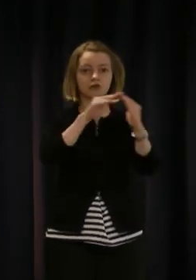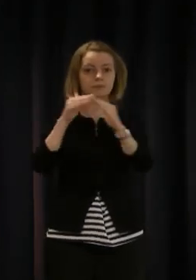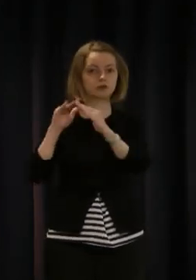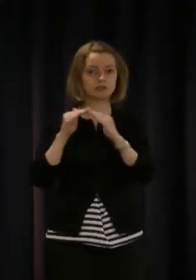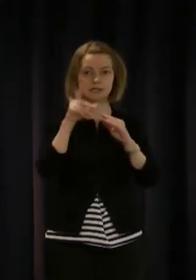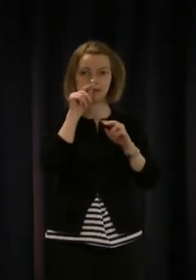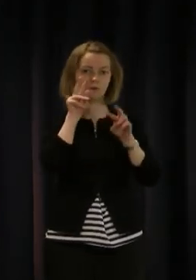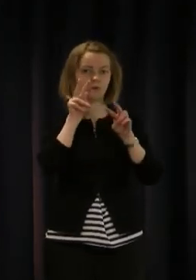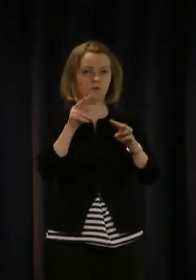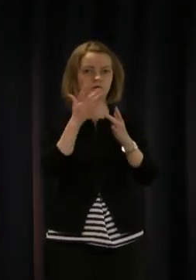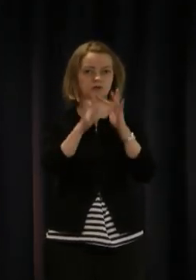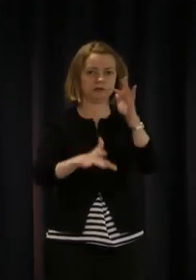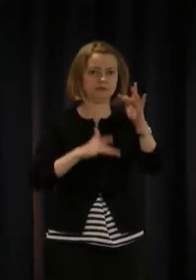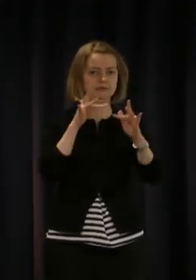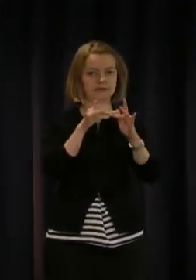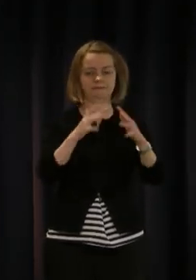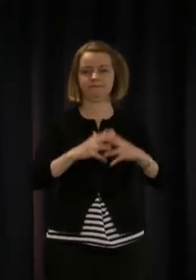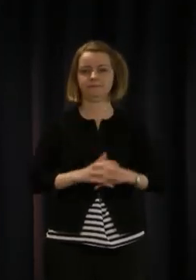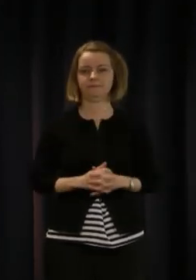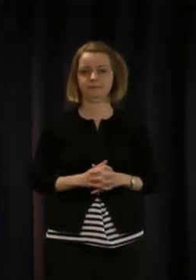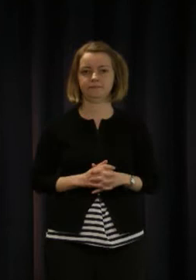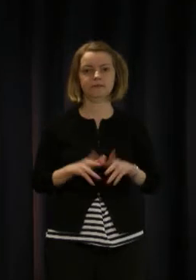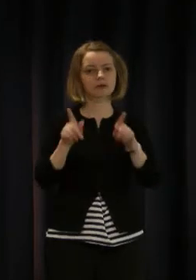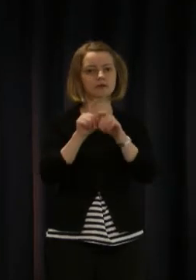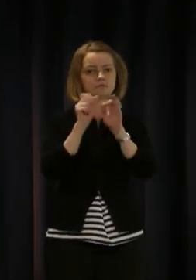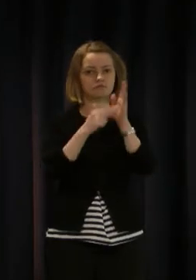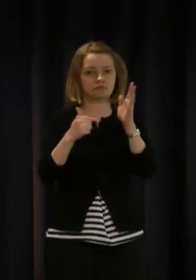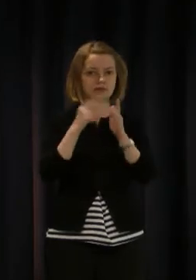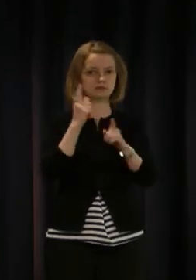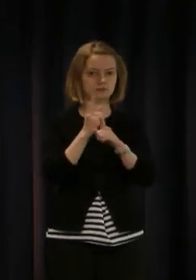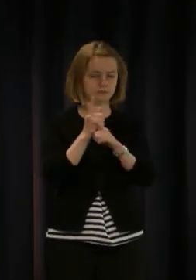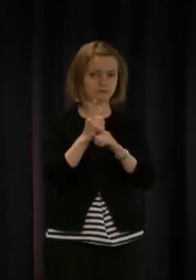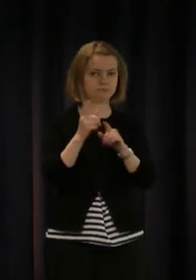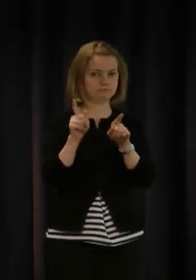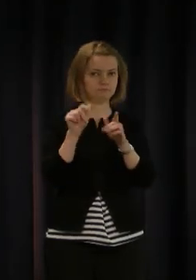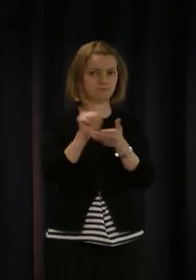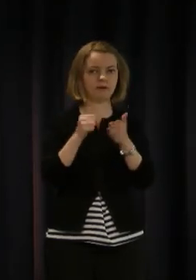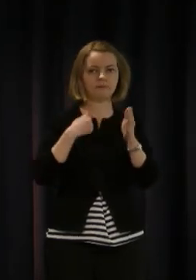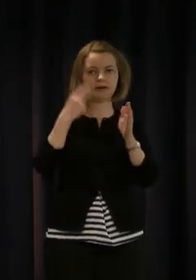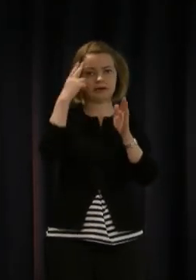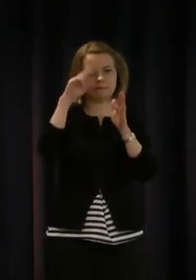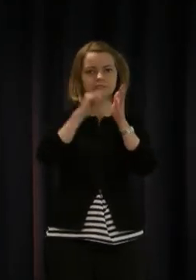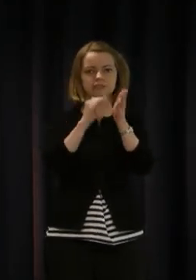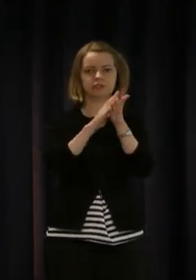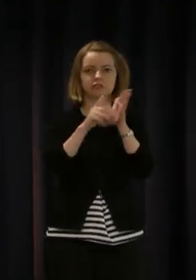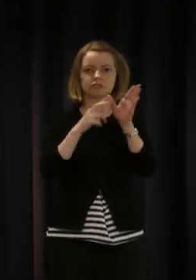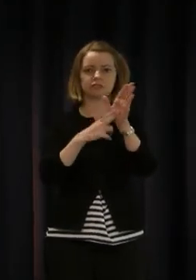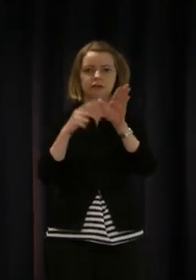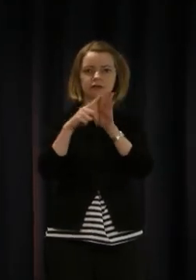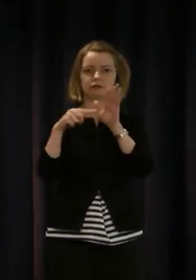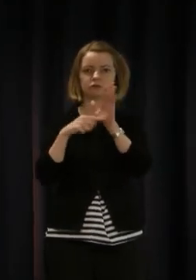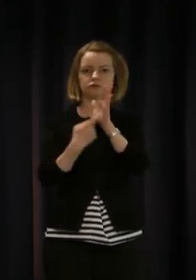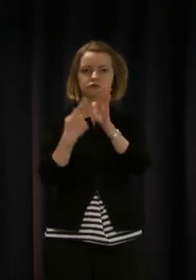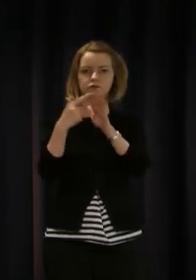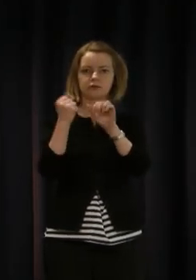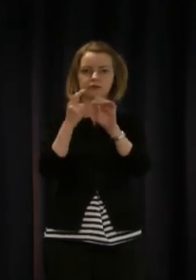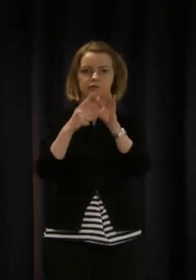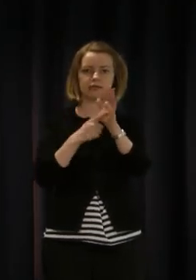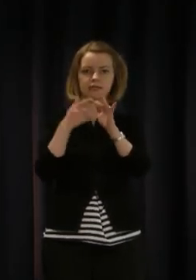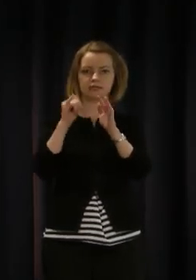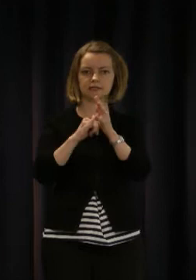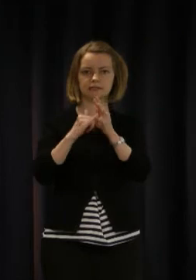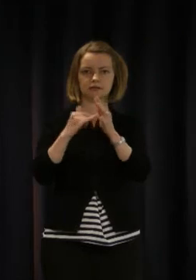services. As Brent indicated, my name is Shane Tregillis. I am the